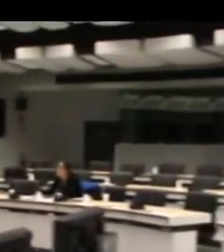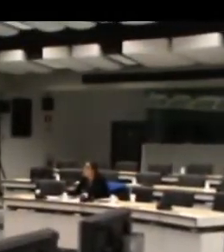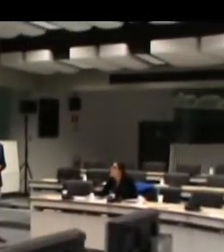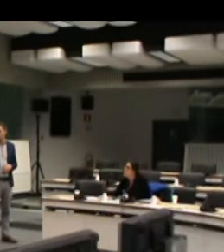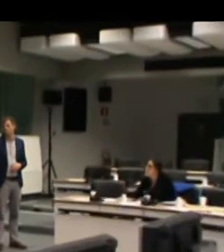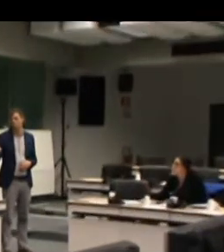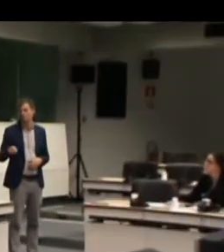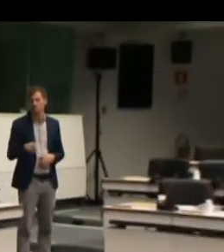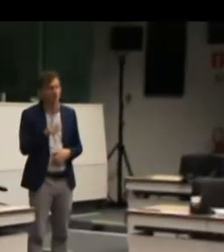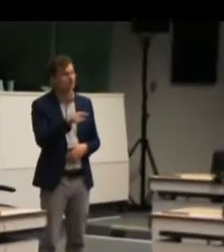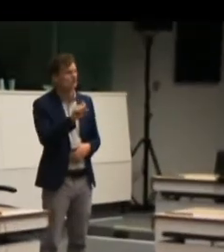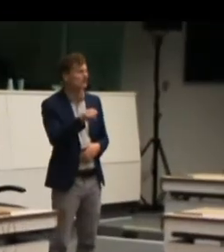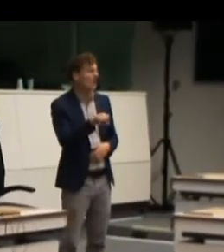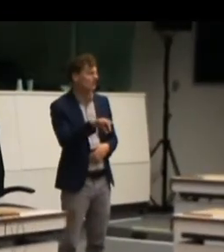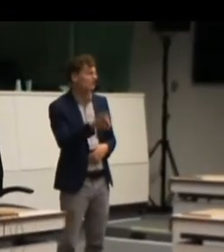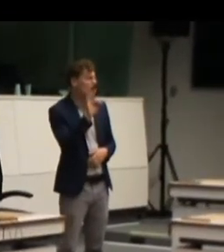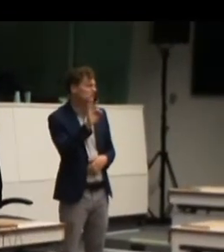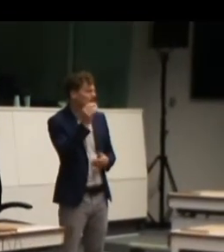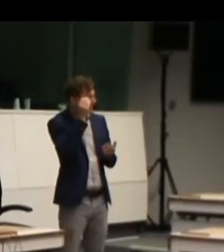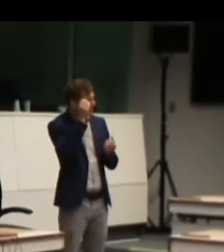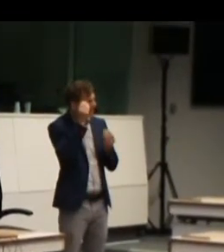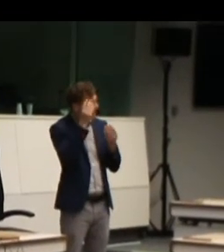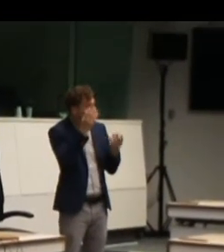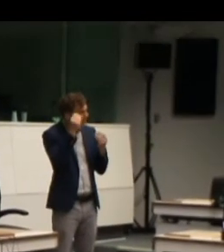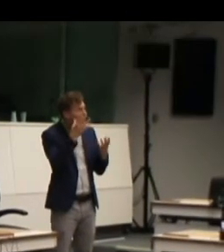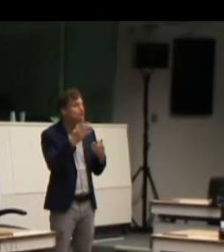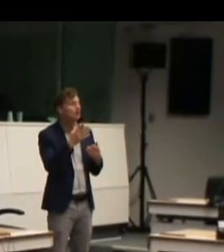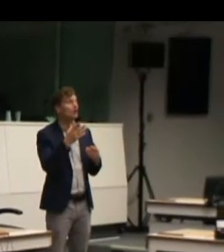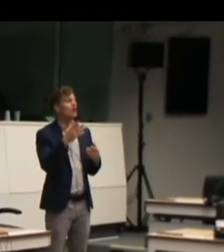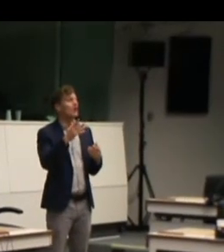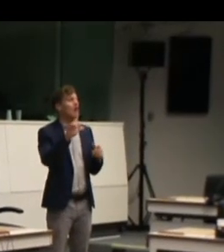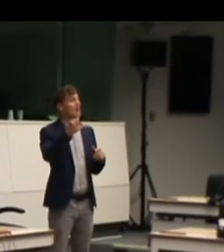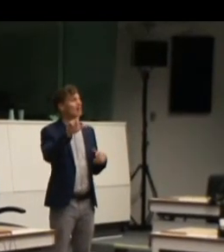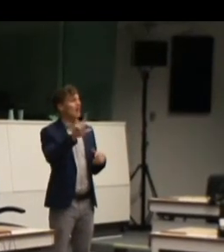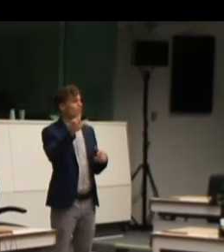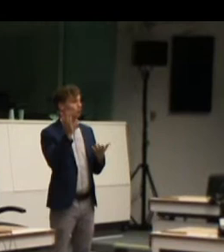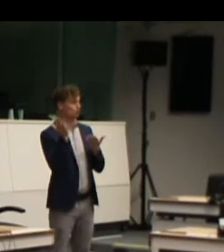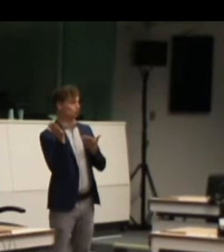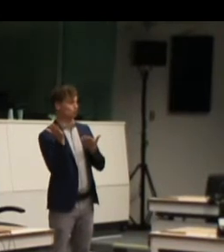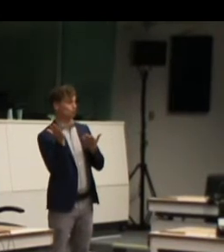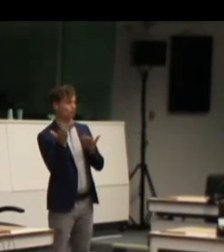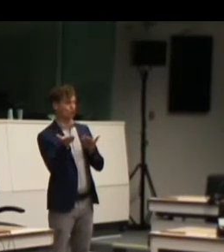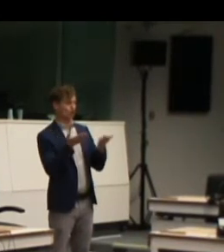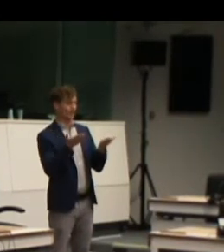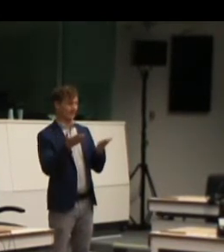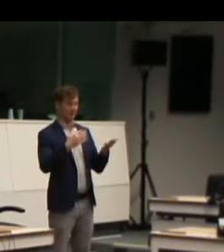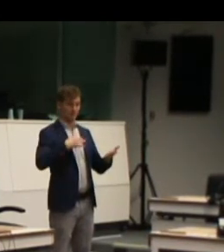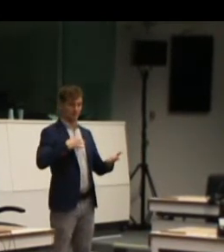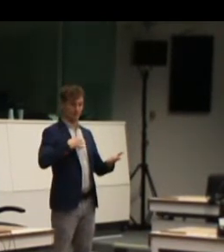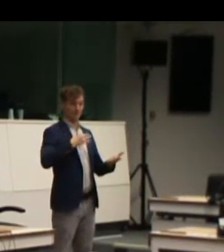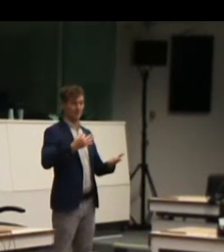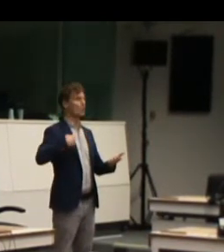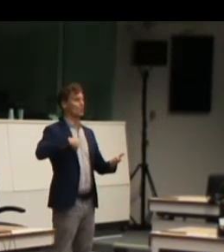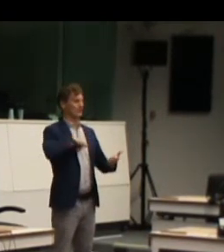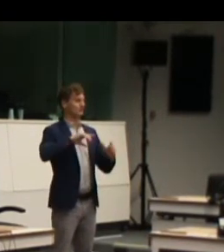anyway. Basically, when we take over a library service, the way that local authorities fund their